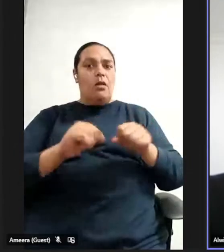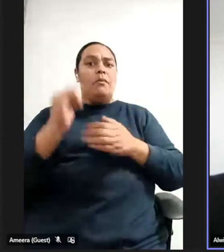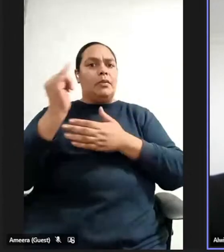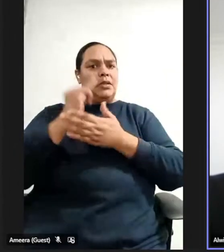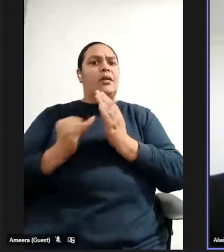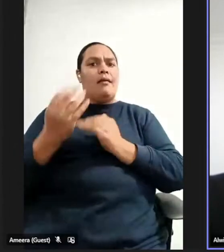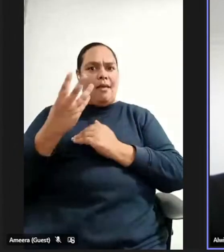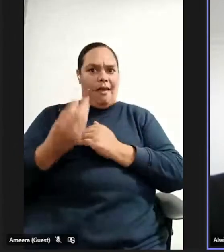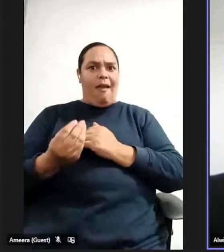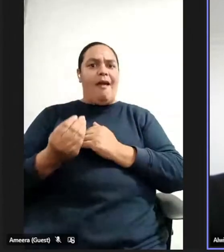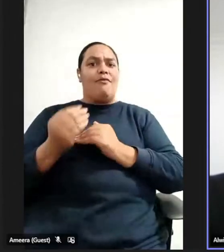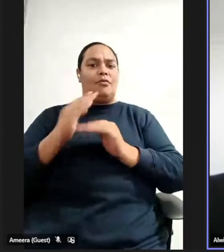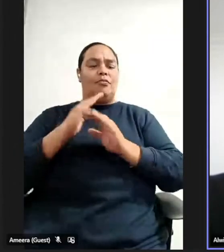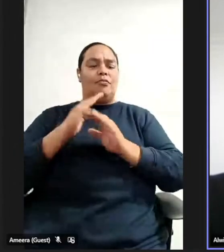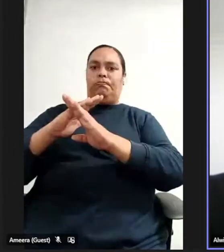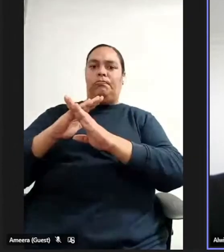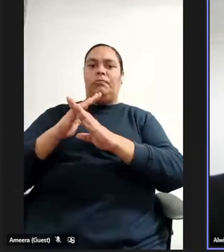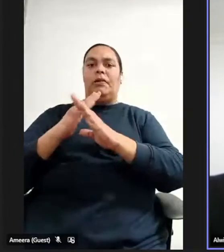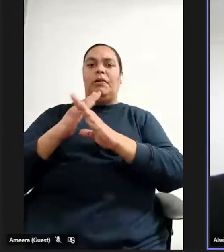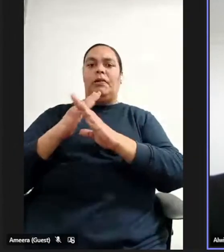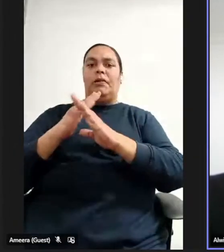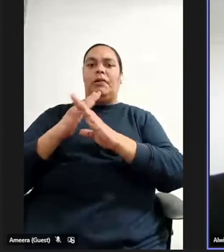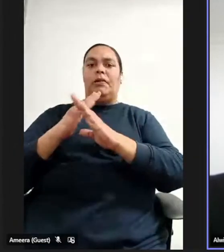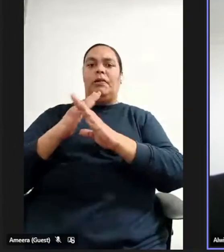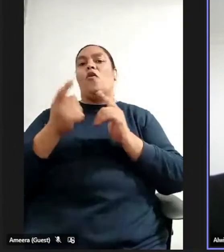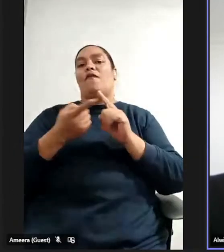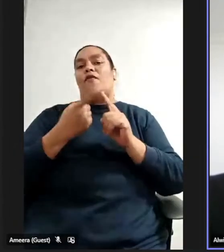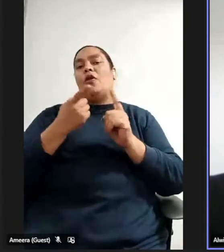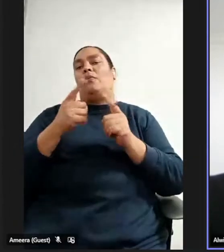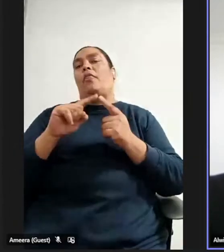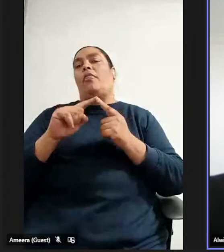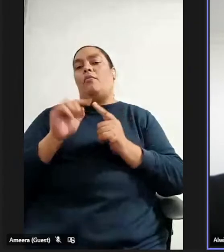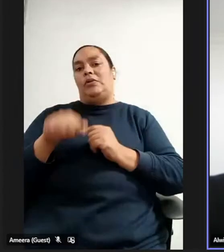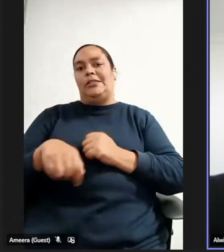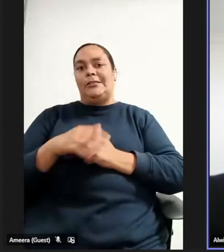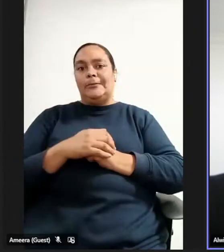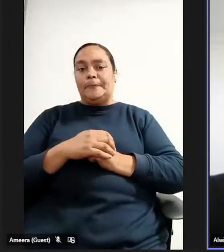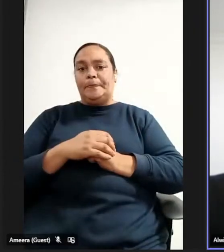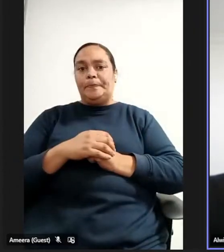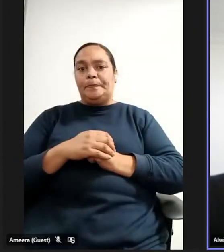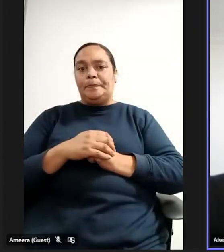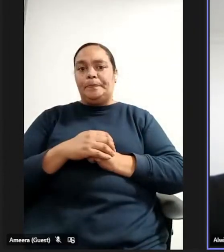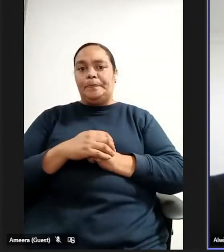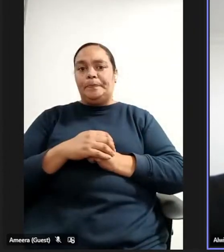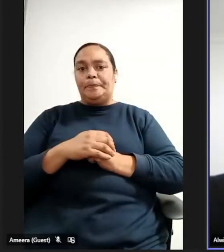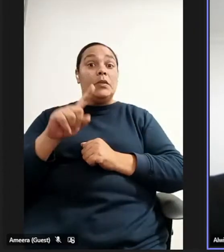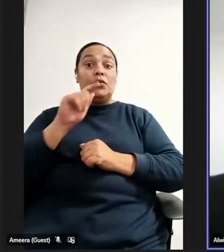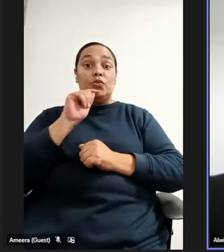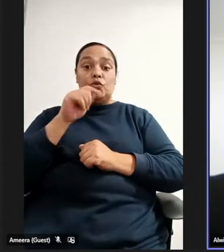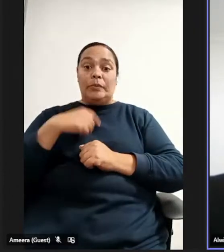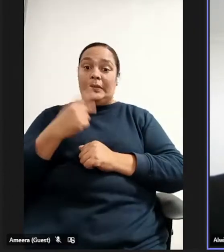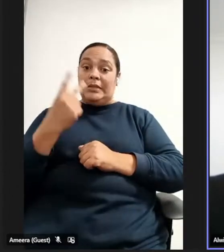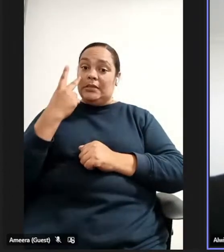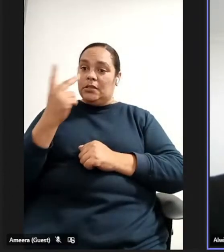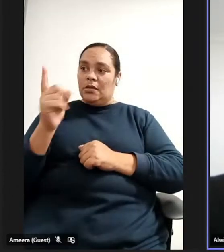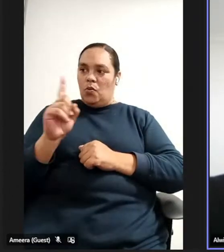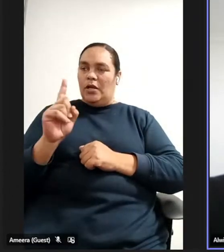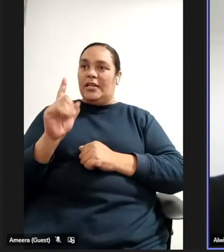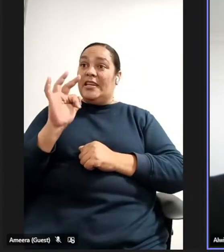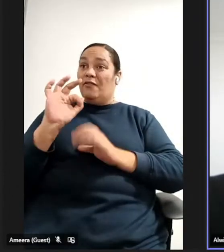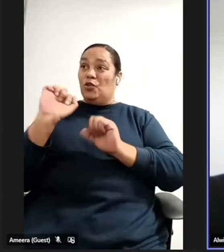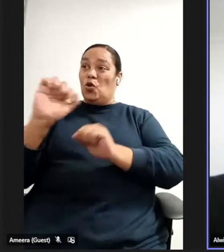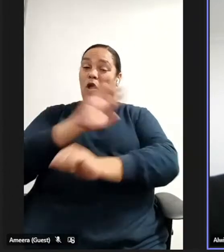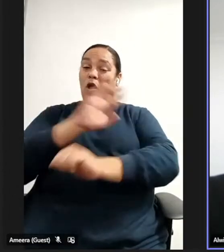prevent the grid from getting to that point. What I do foresee, though, is if the energy availability does not